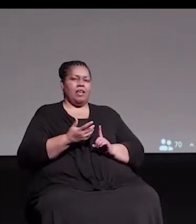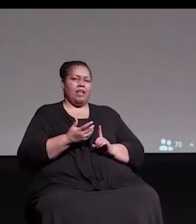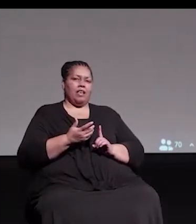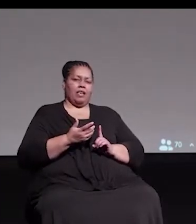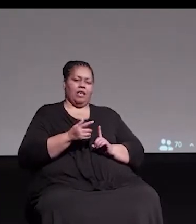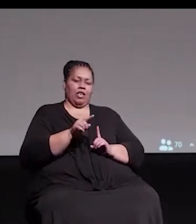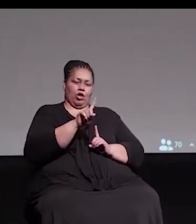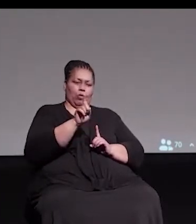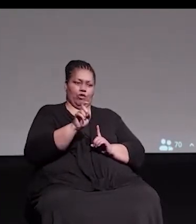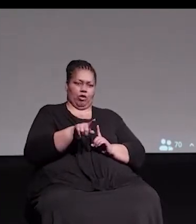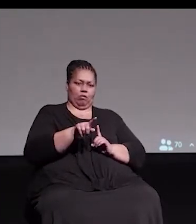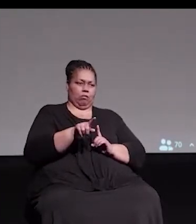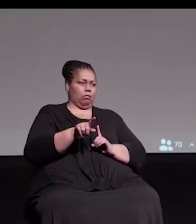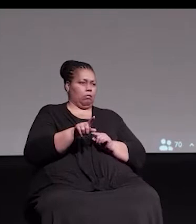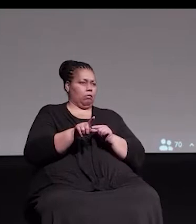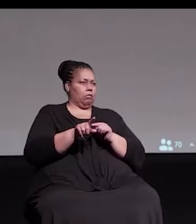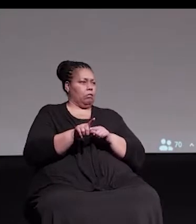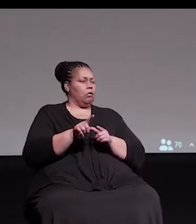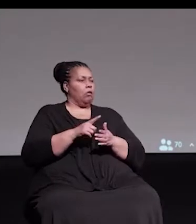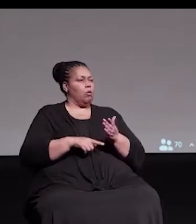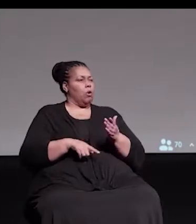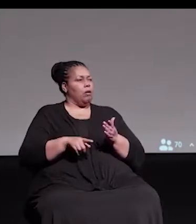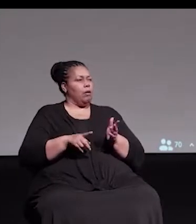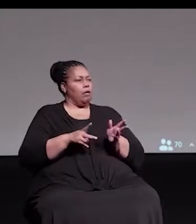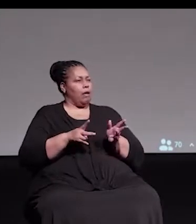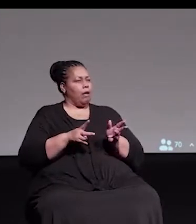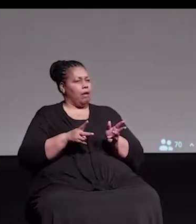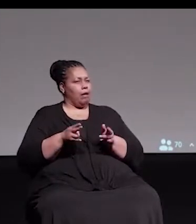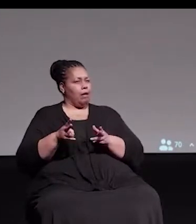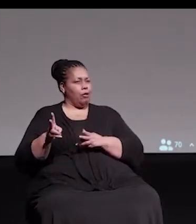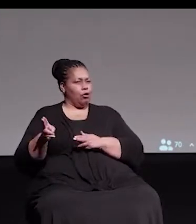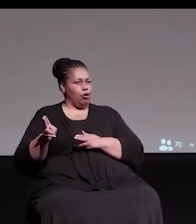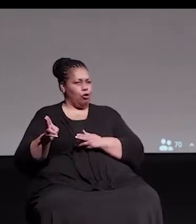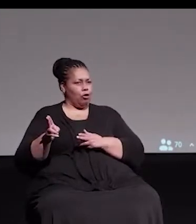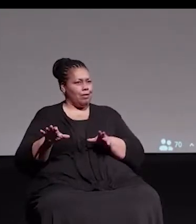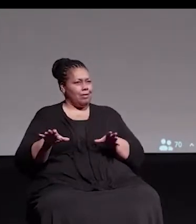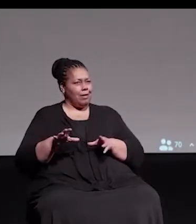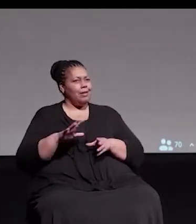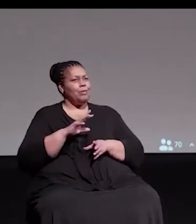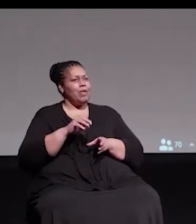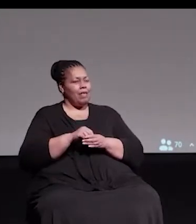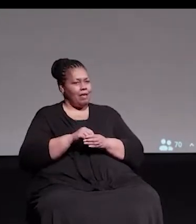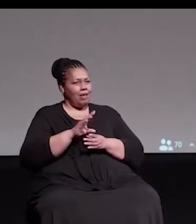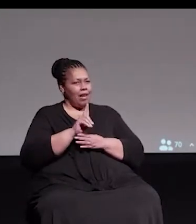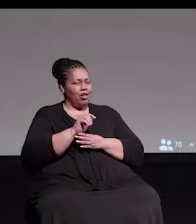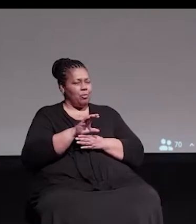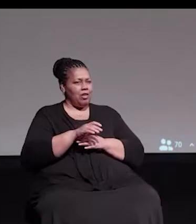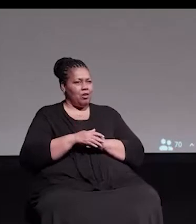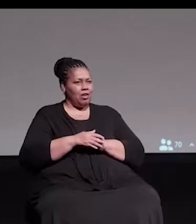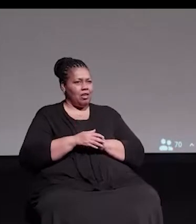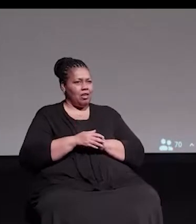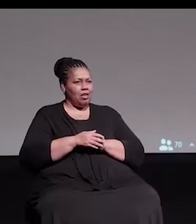is the question of what the editor does in the documentary, right? And